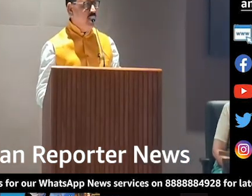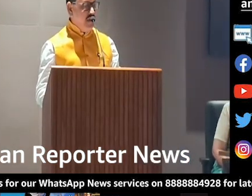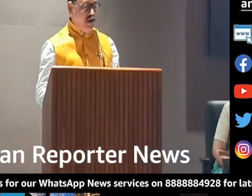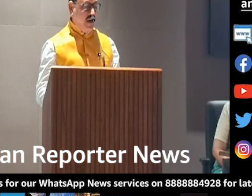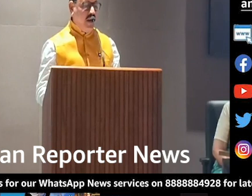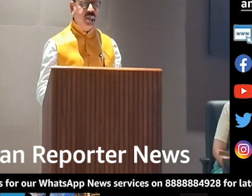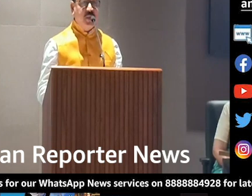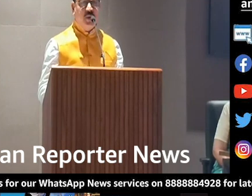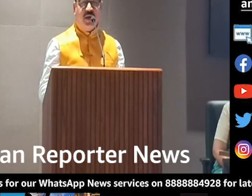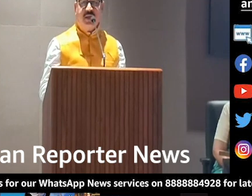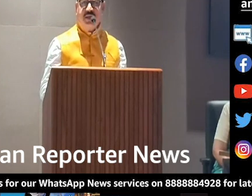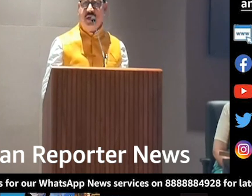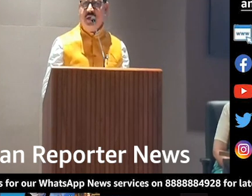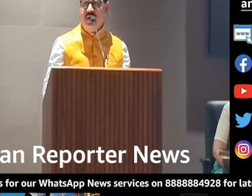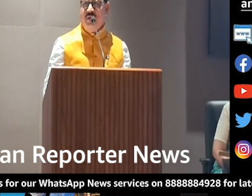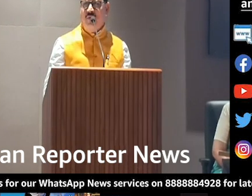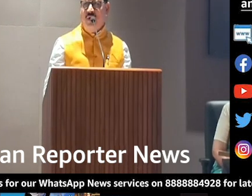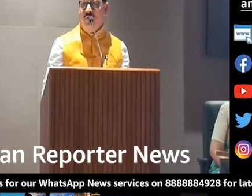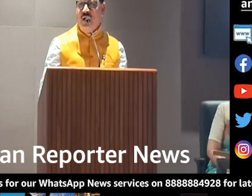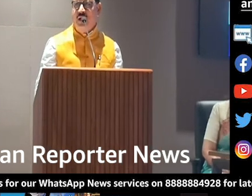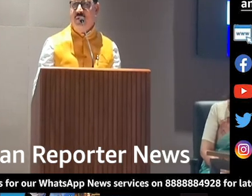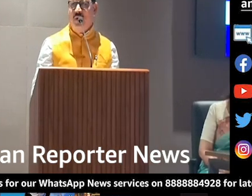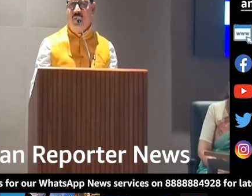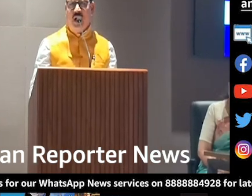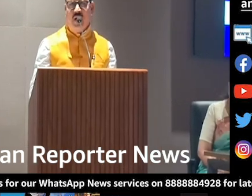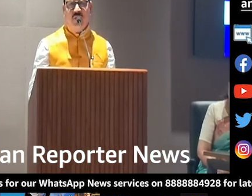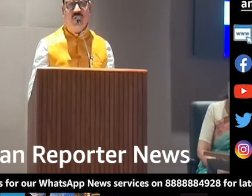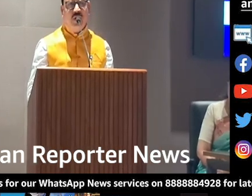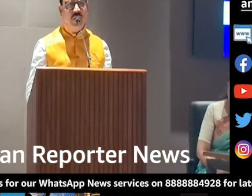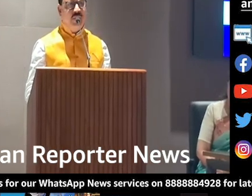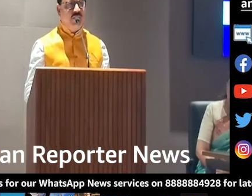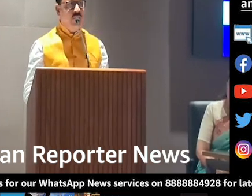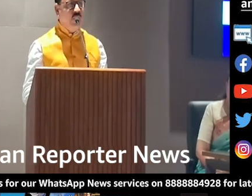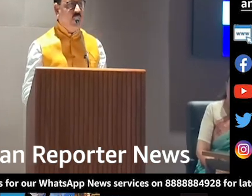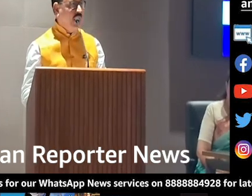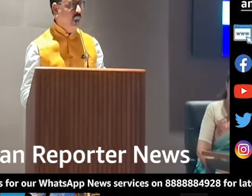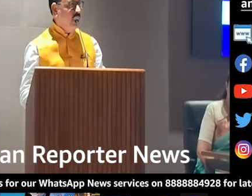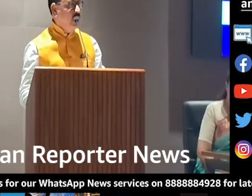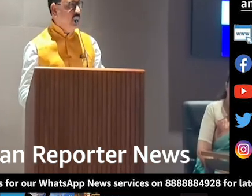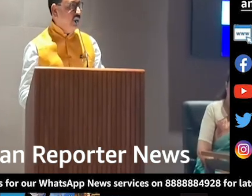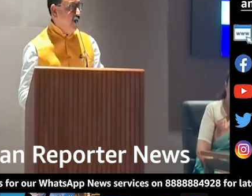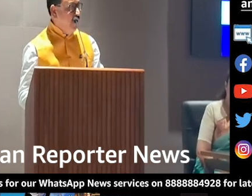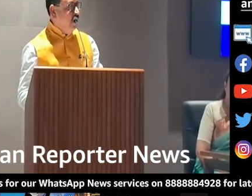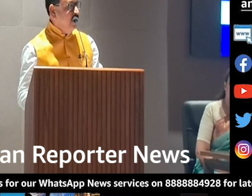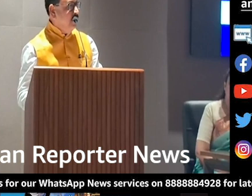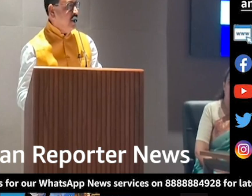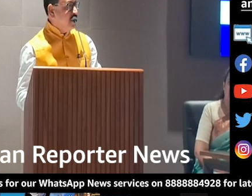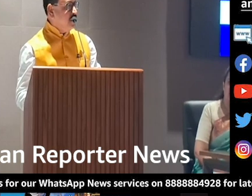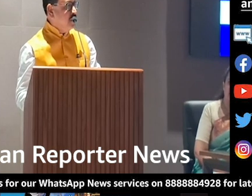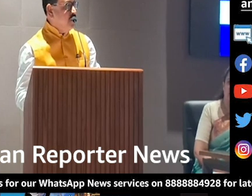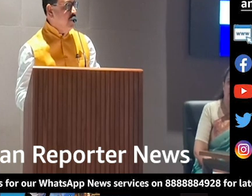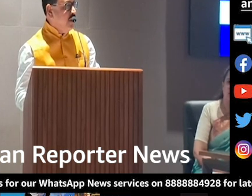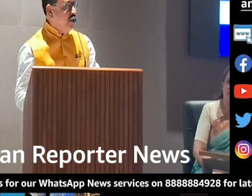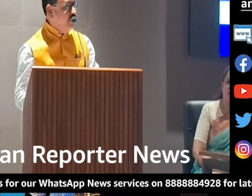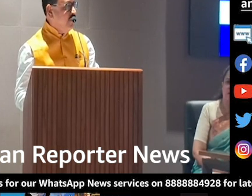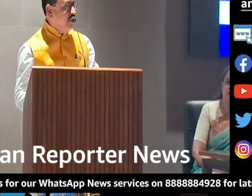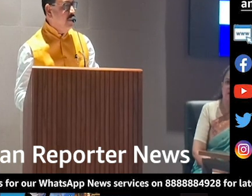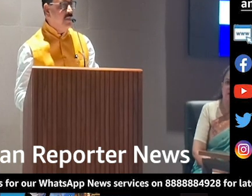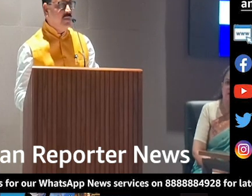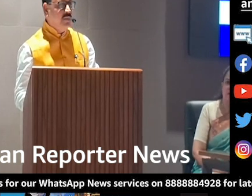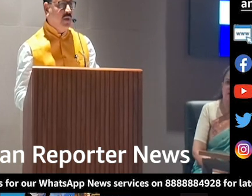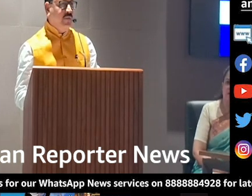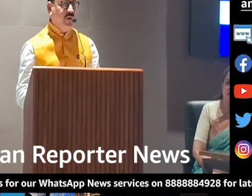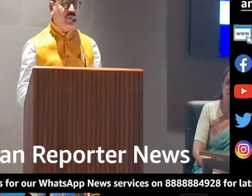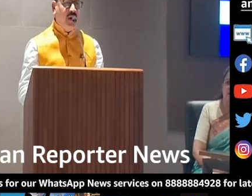of NGO. I extend a warm welcome on behalf of Government of Goa to all the participants who have come